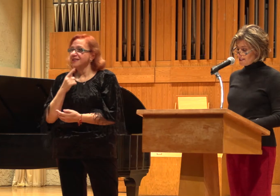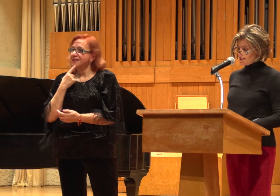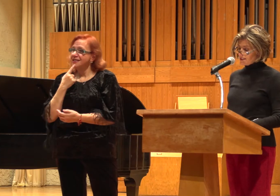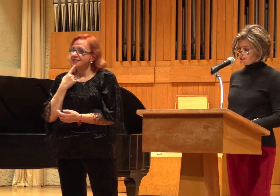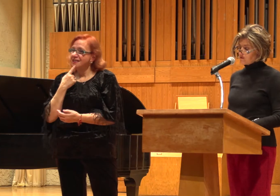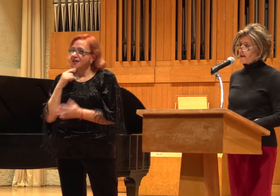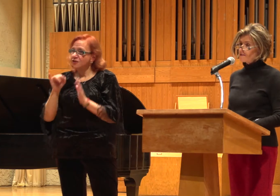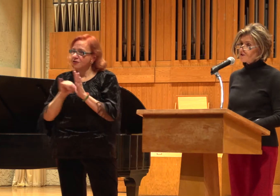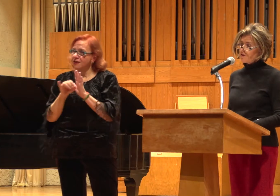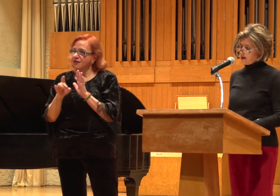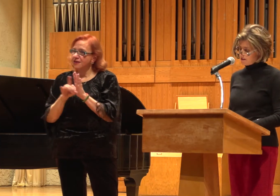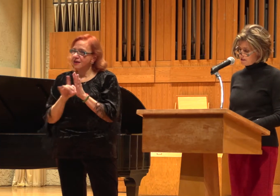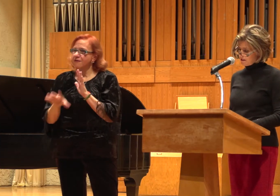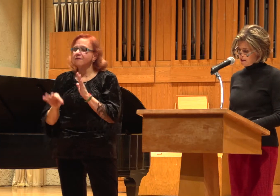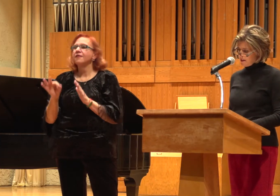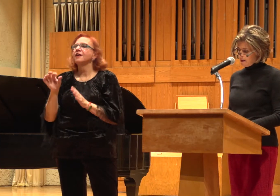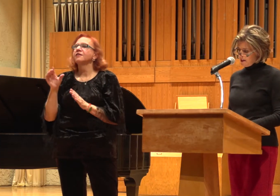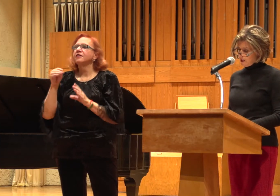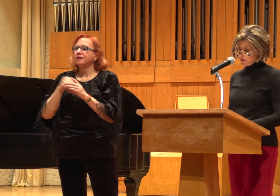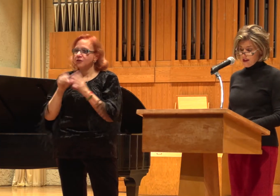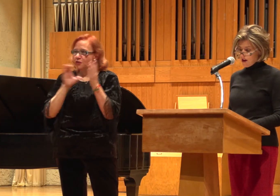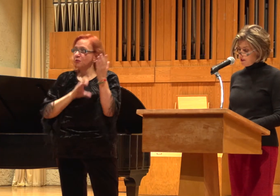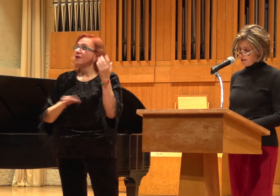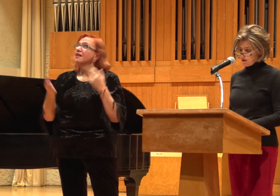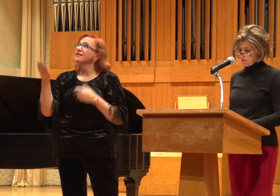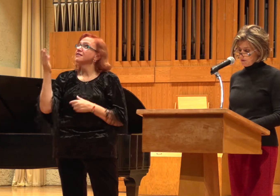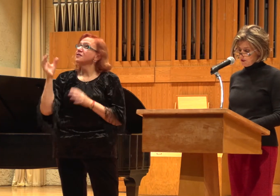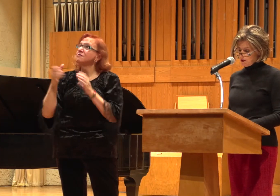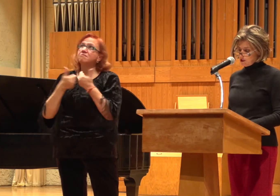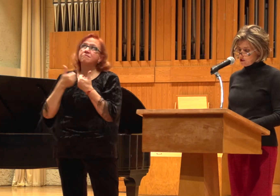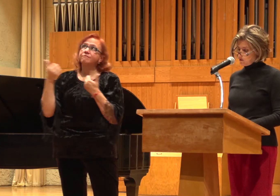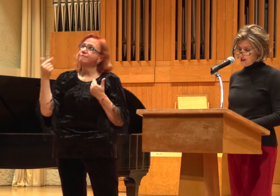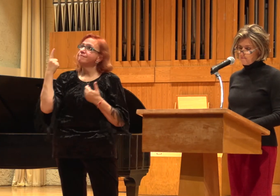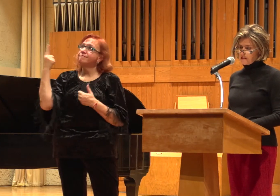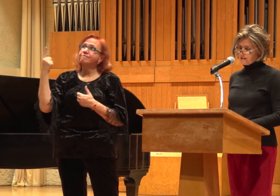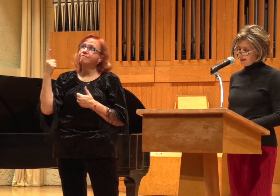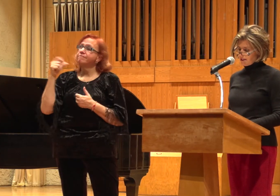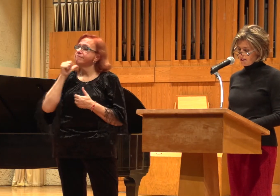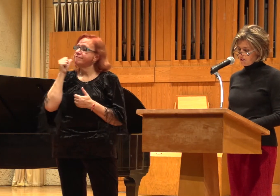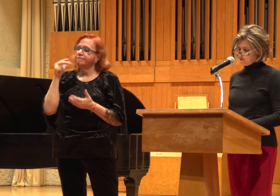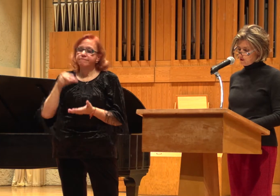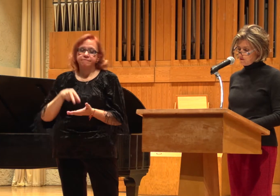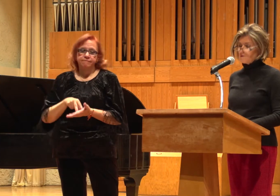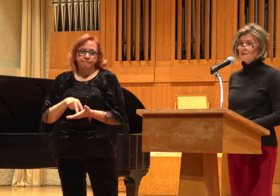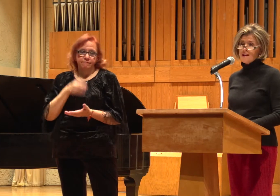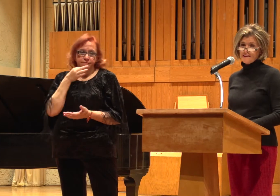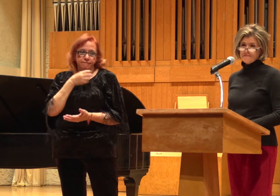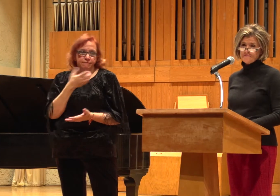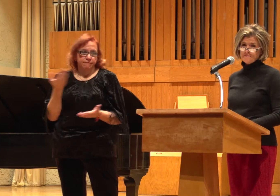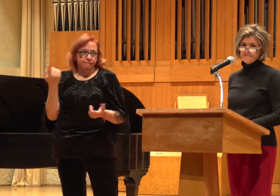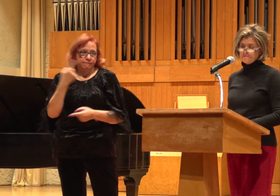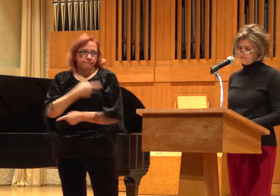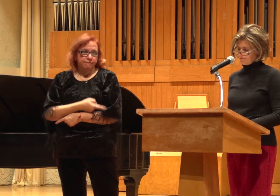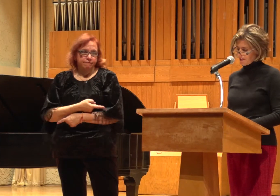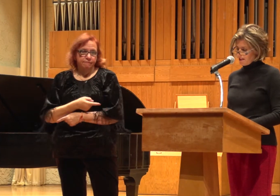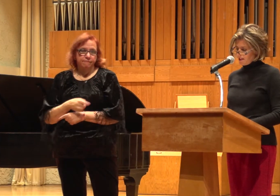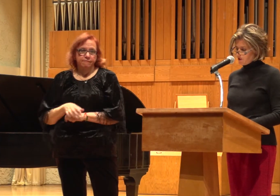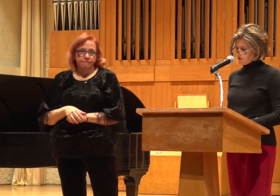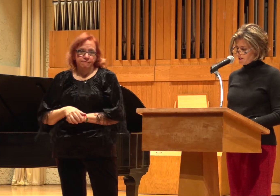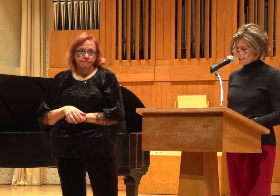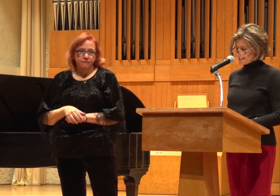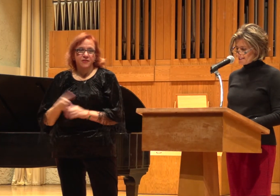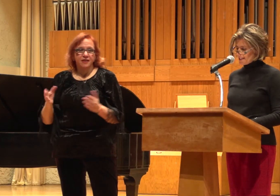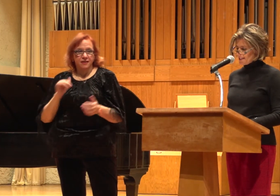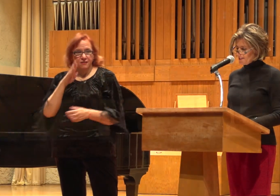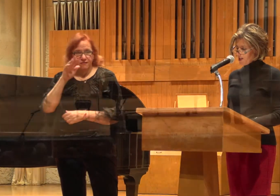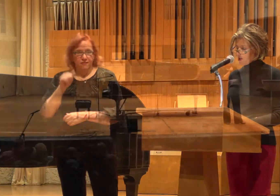that her identity is found in Christ, and without him, she would not be standing in front of you today.